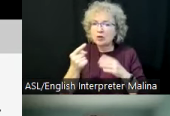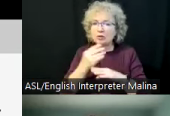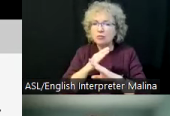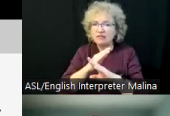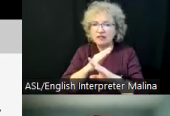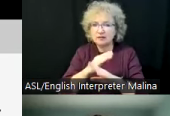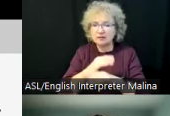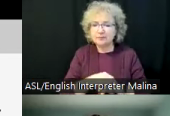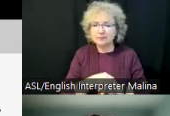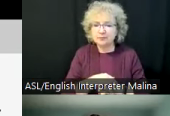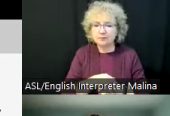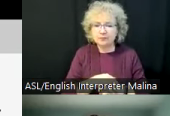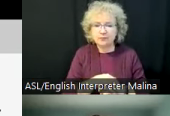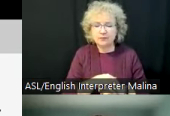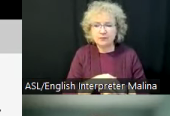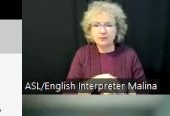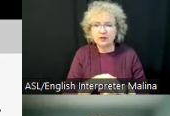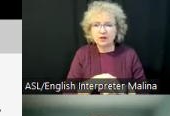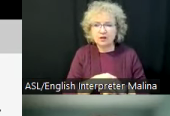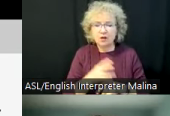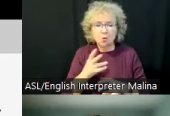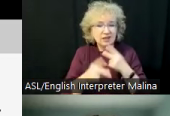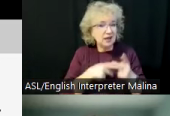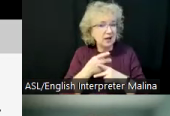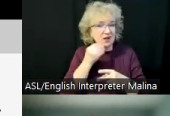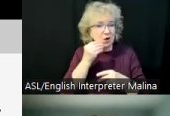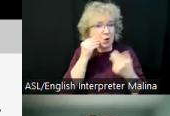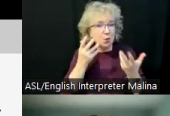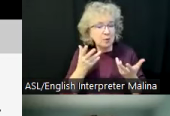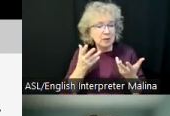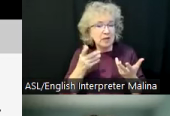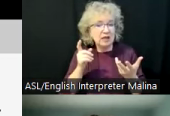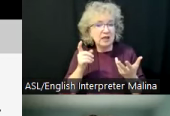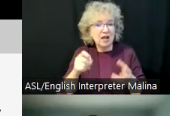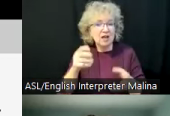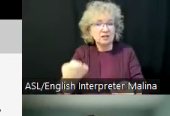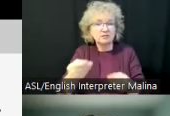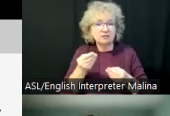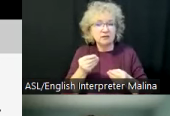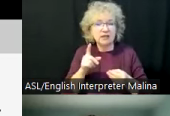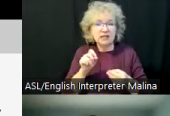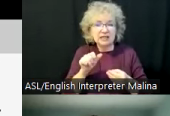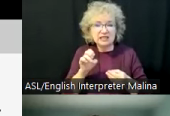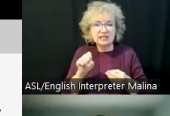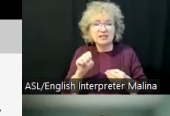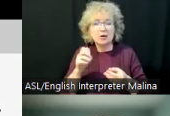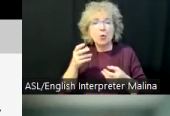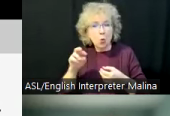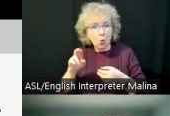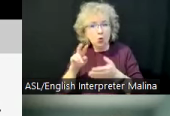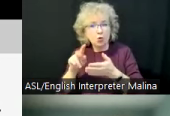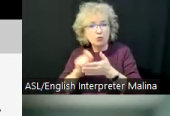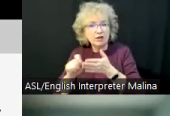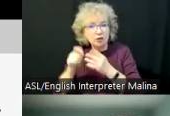And as far as the home type goes, we need a lease or a written agreement with the landlord. So